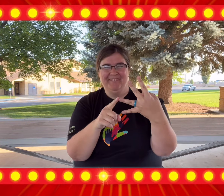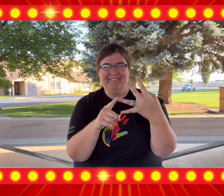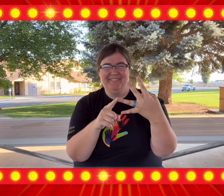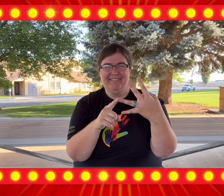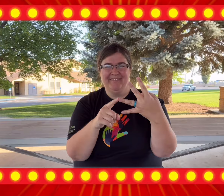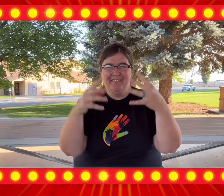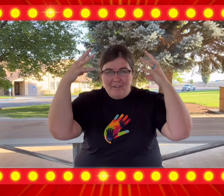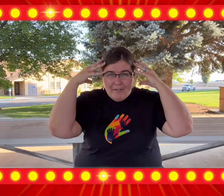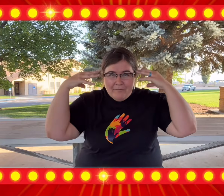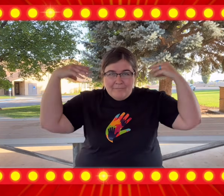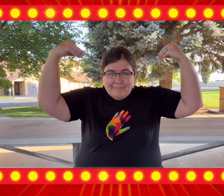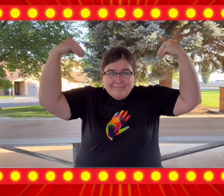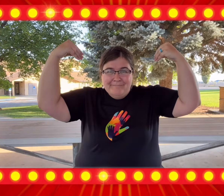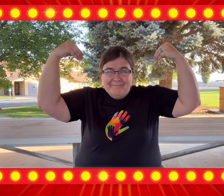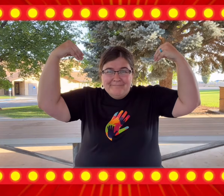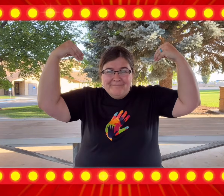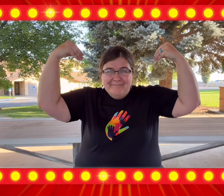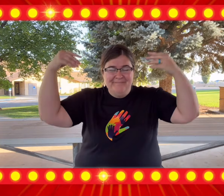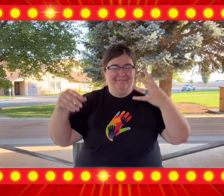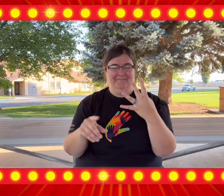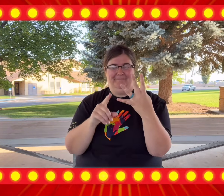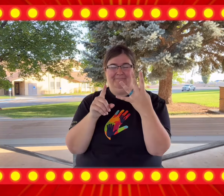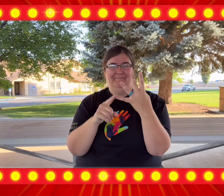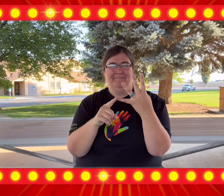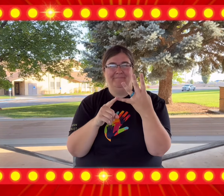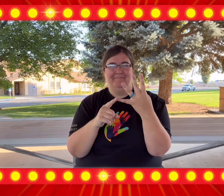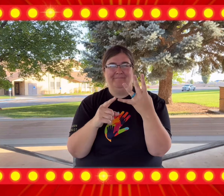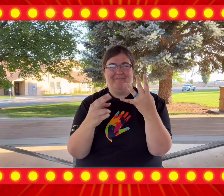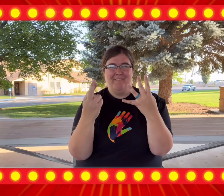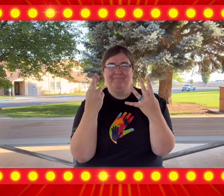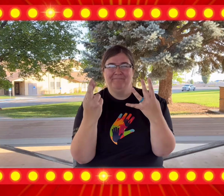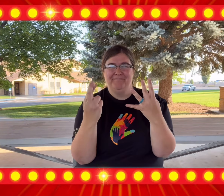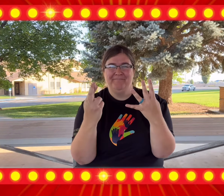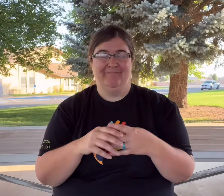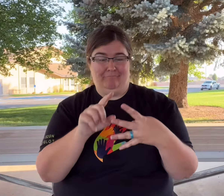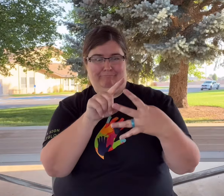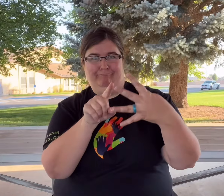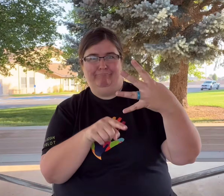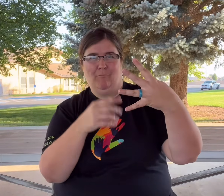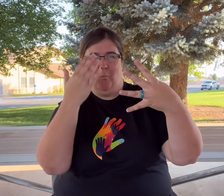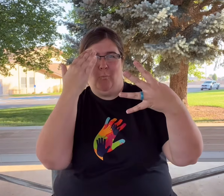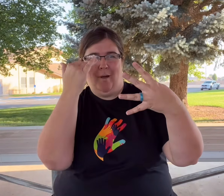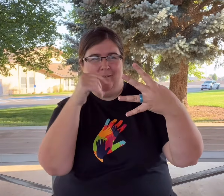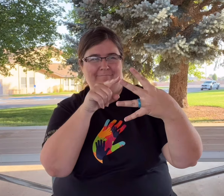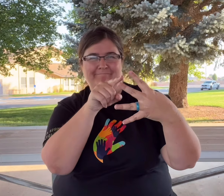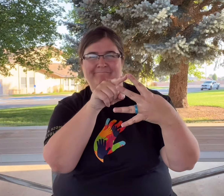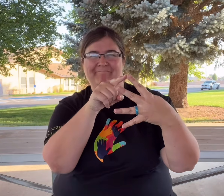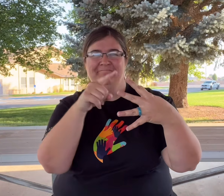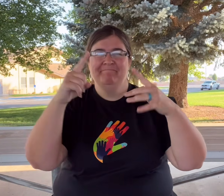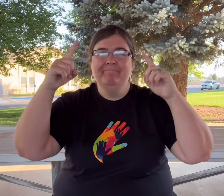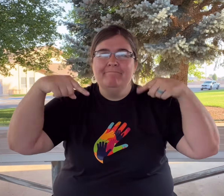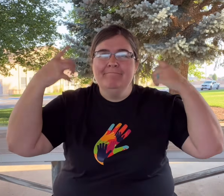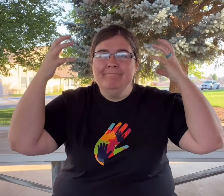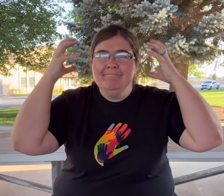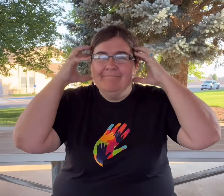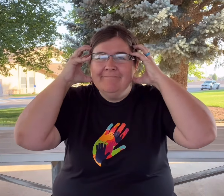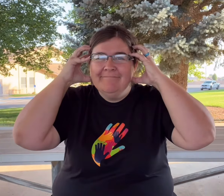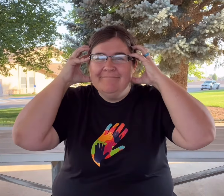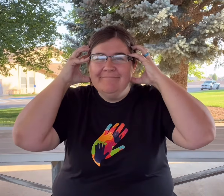Third character name sign goes like this. And the fourth character name sign. So let's go through each of these. First, this is